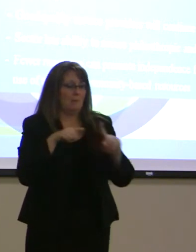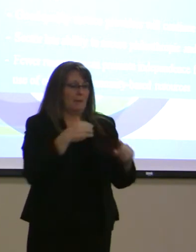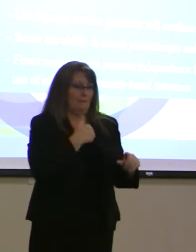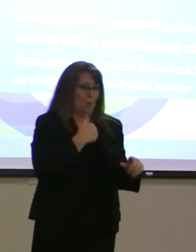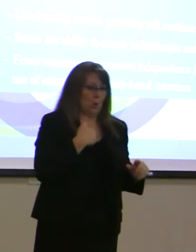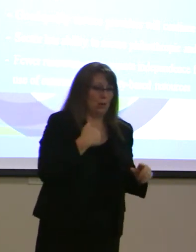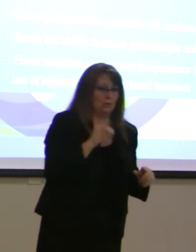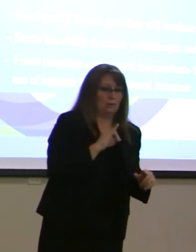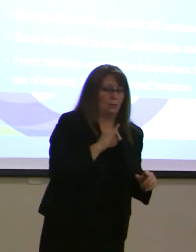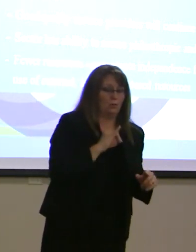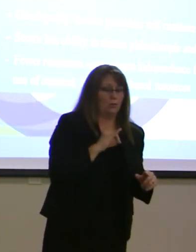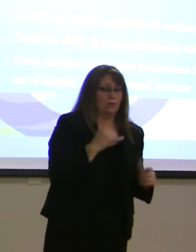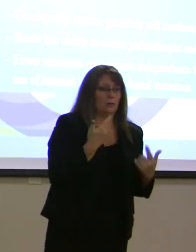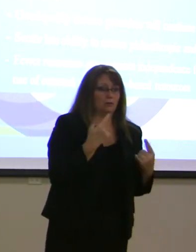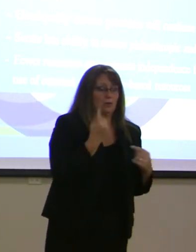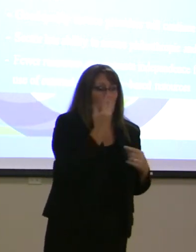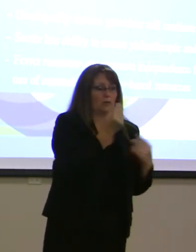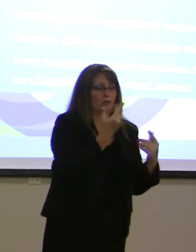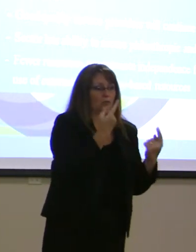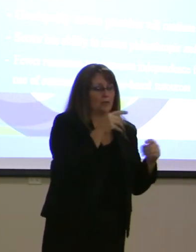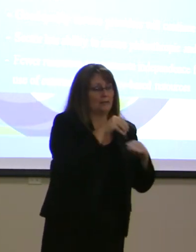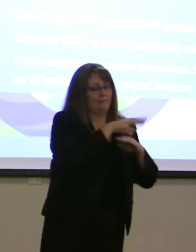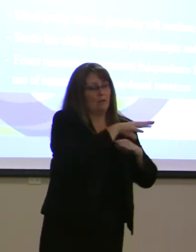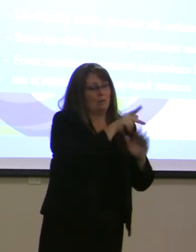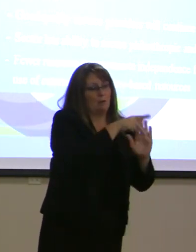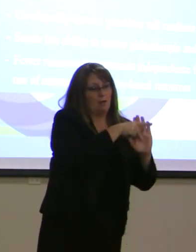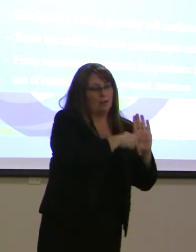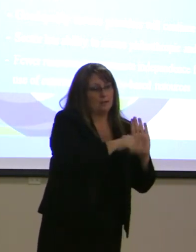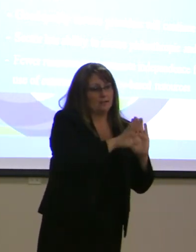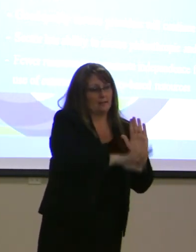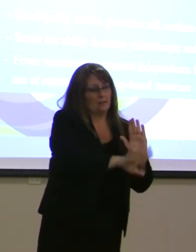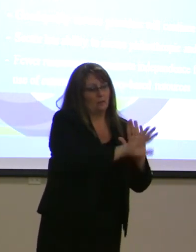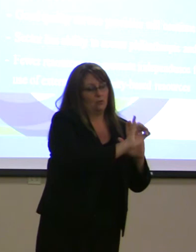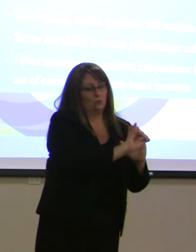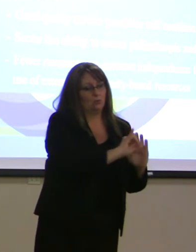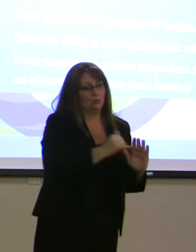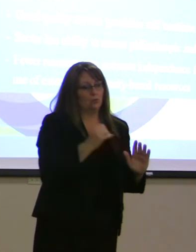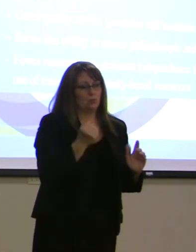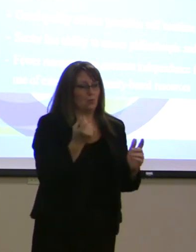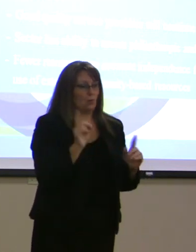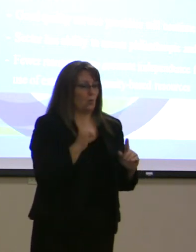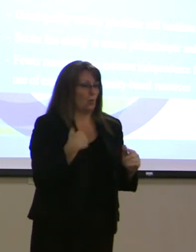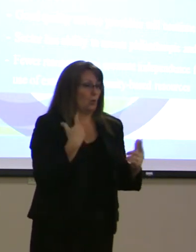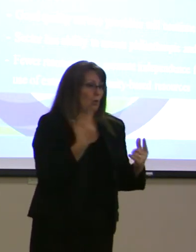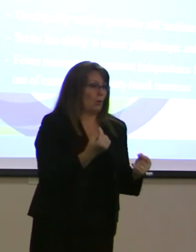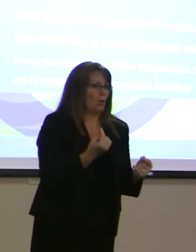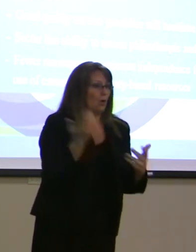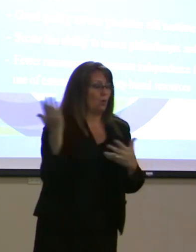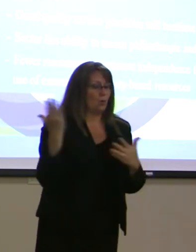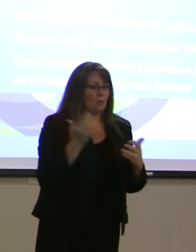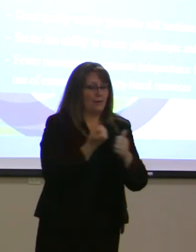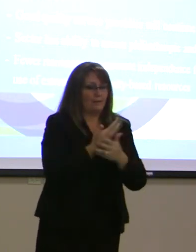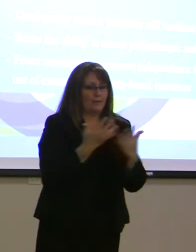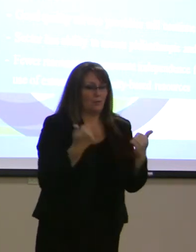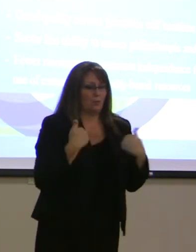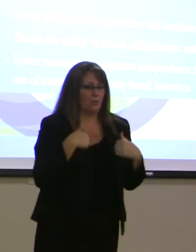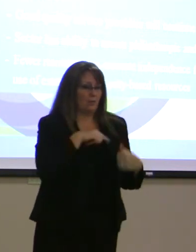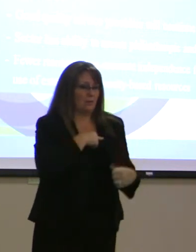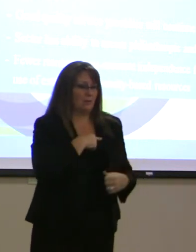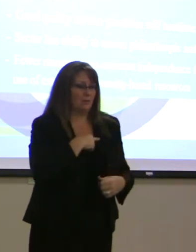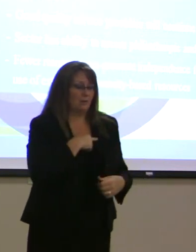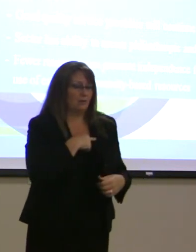as well, we're out there now trying to influence the policies out there as well. So wherever we go, we bring everything with us.